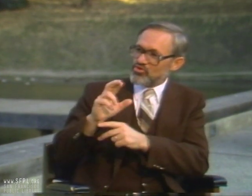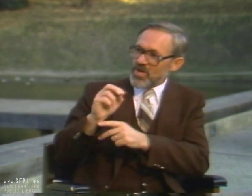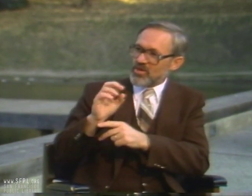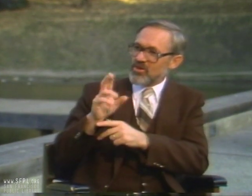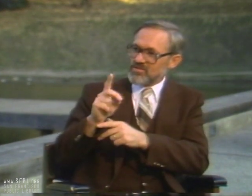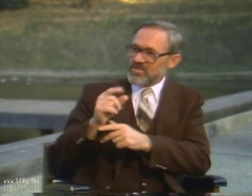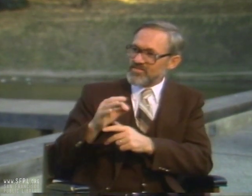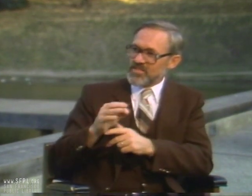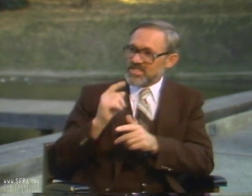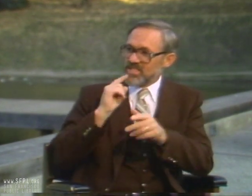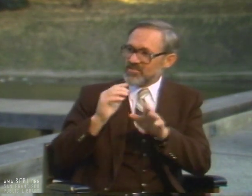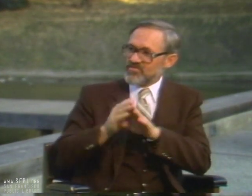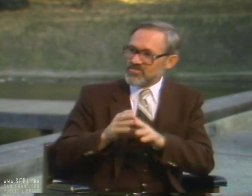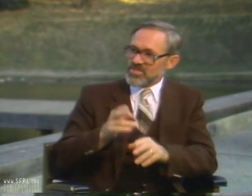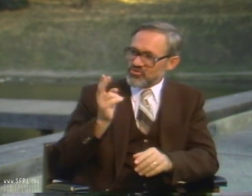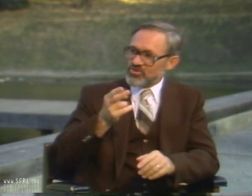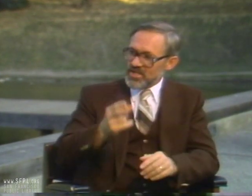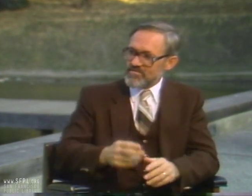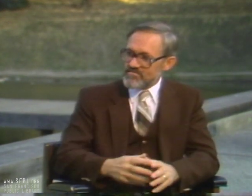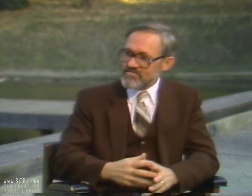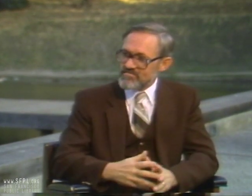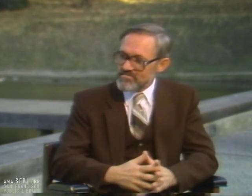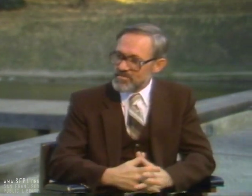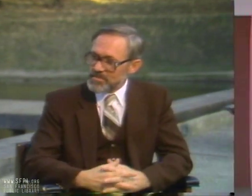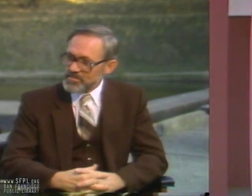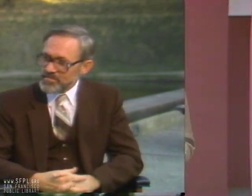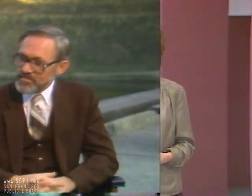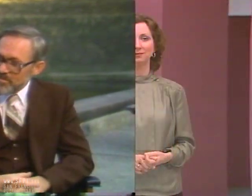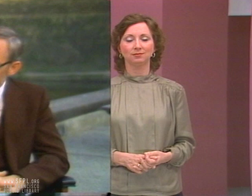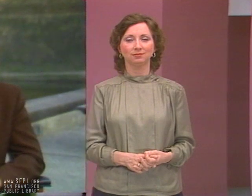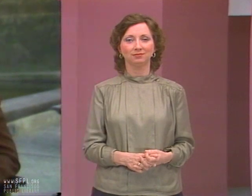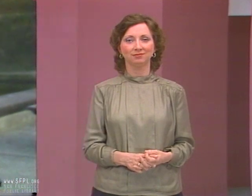We must continue to record and preserve the deaf experience.